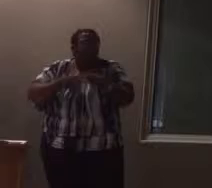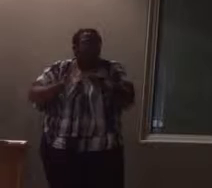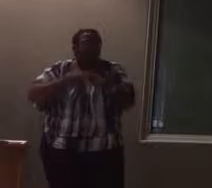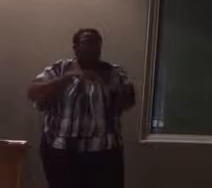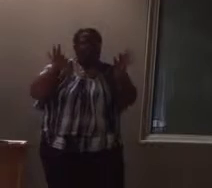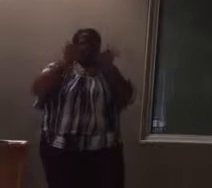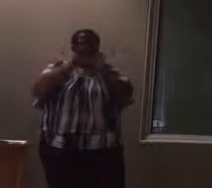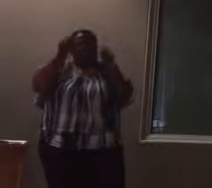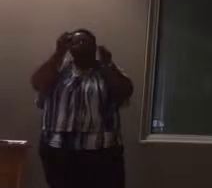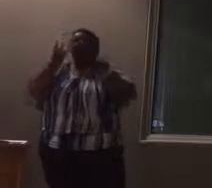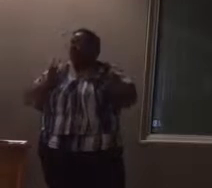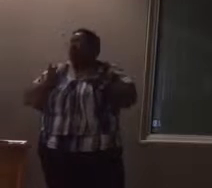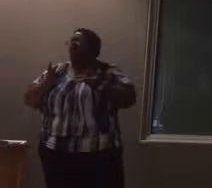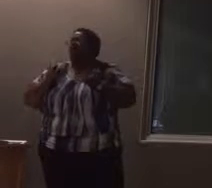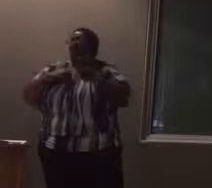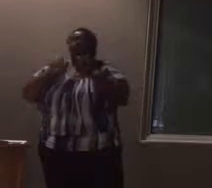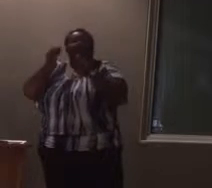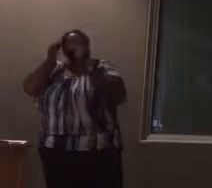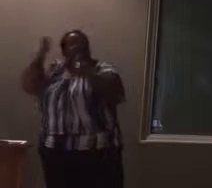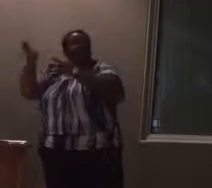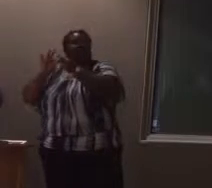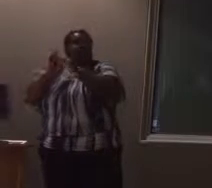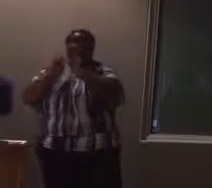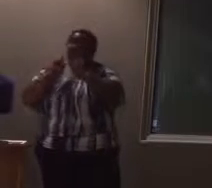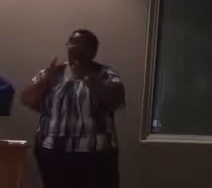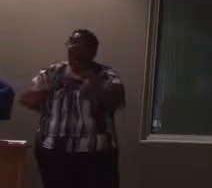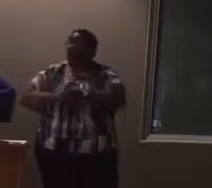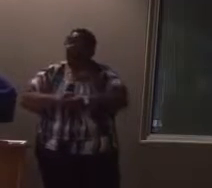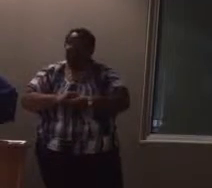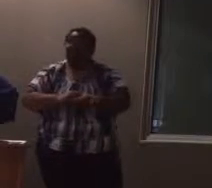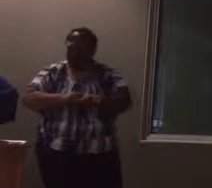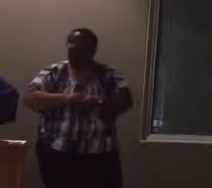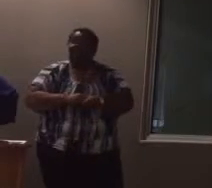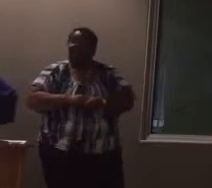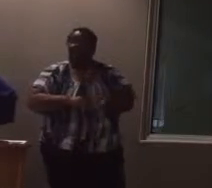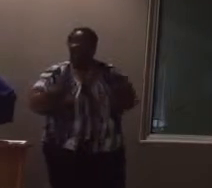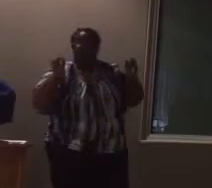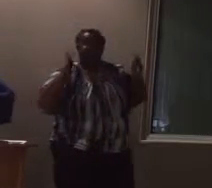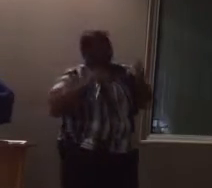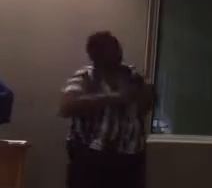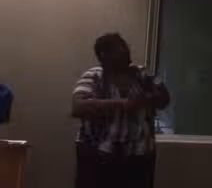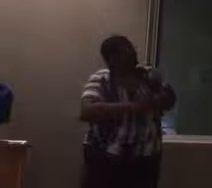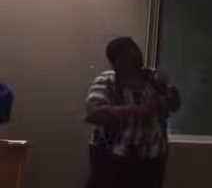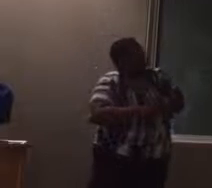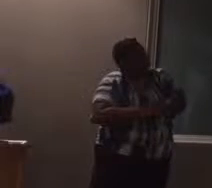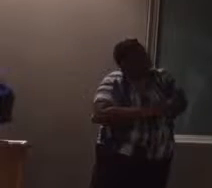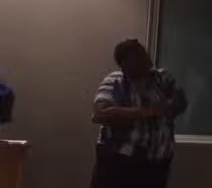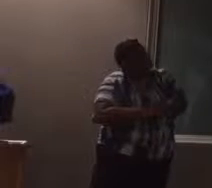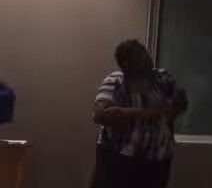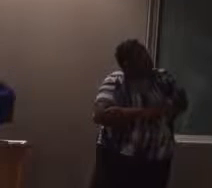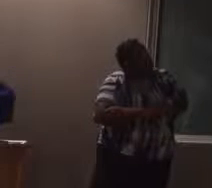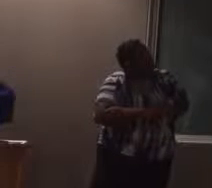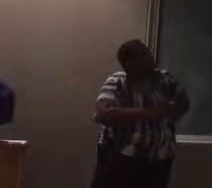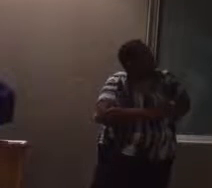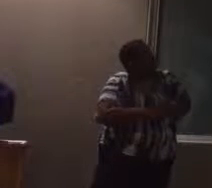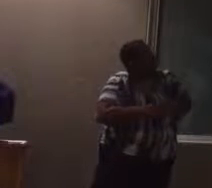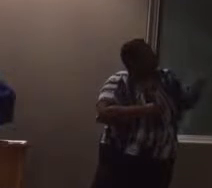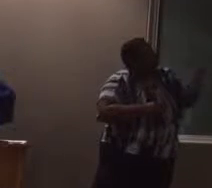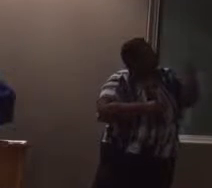If you're sick, something happens with family, we understand that life happens, but you have to let us know and let the interpreting department know.